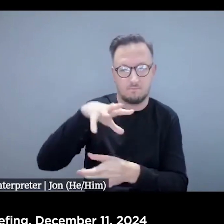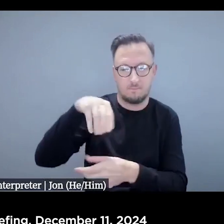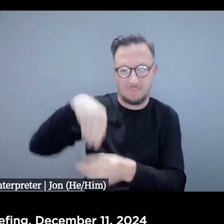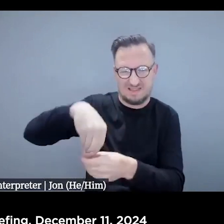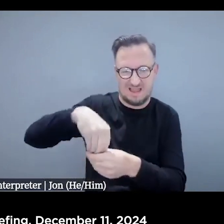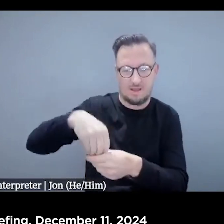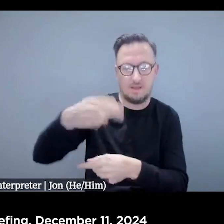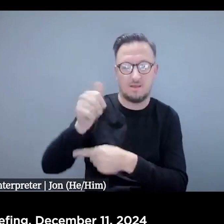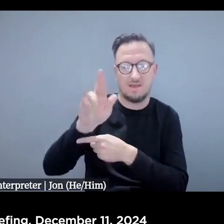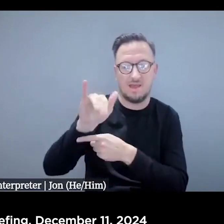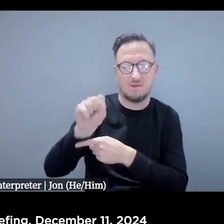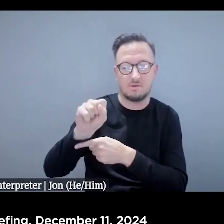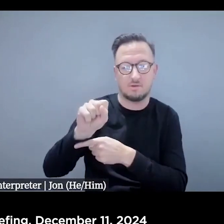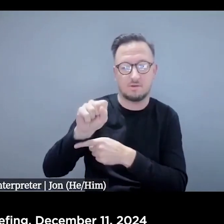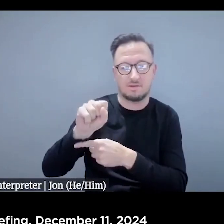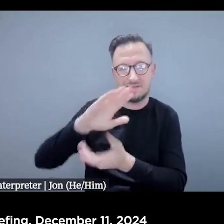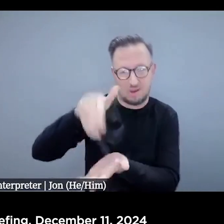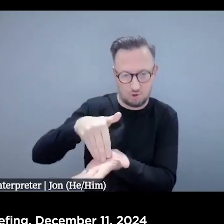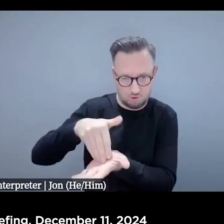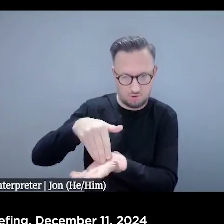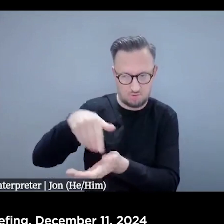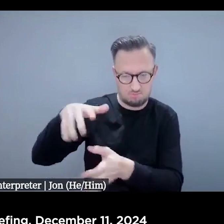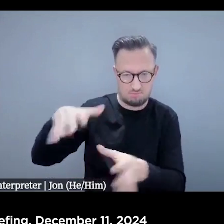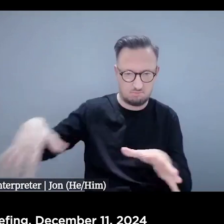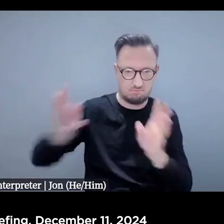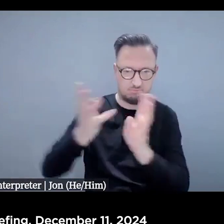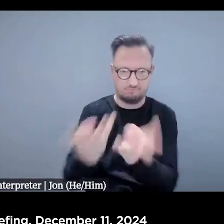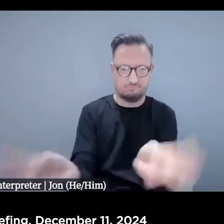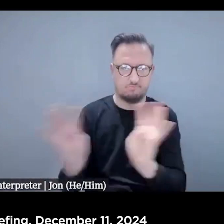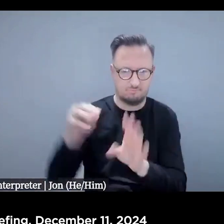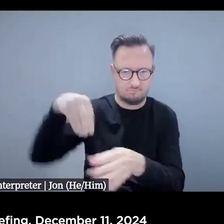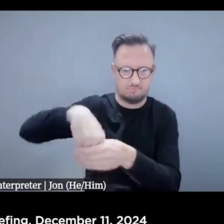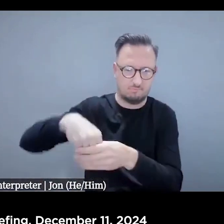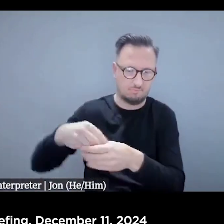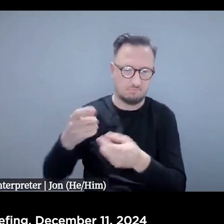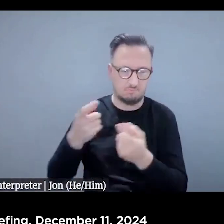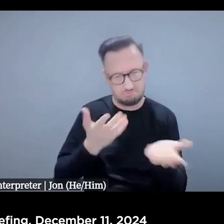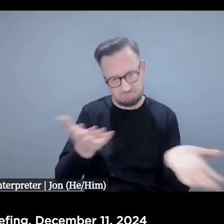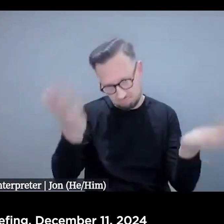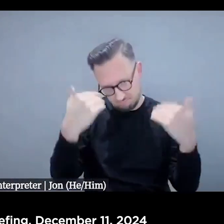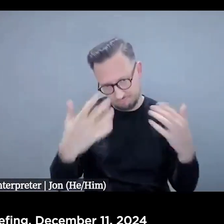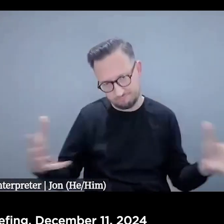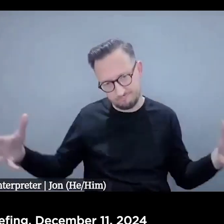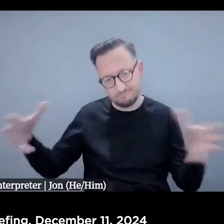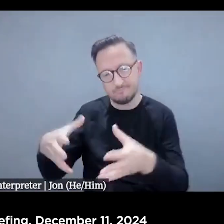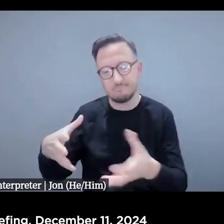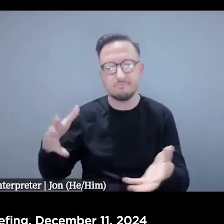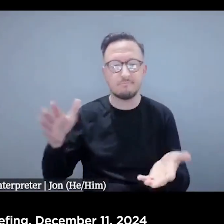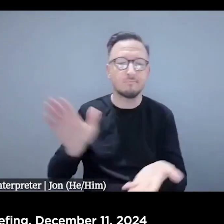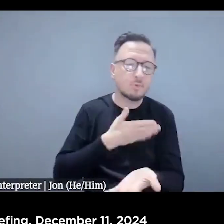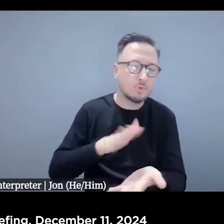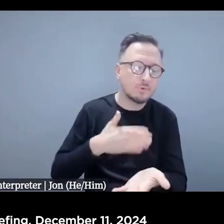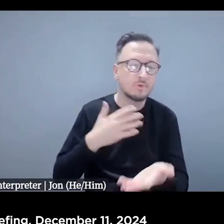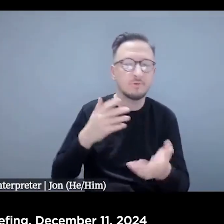Center, Asheville, in the arena. I encourage the community to come together for holiday music,